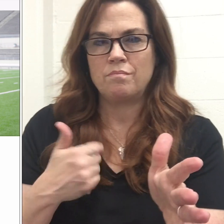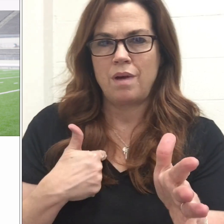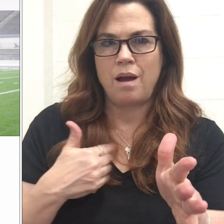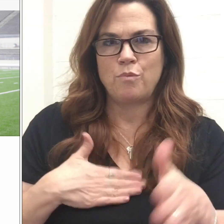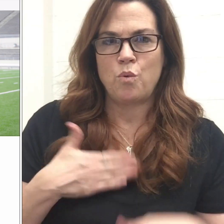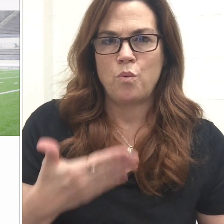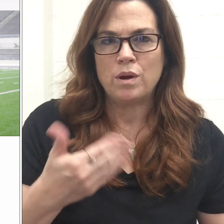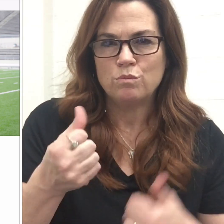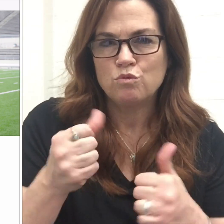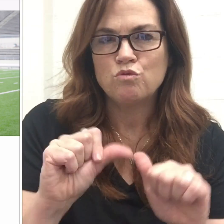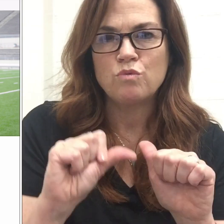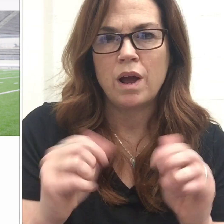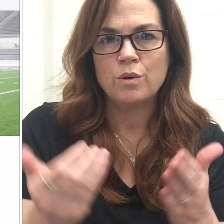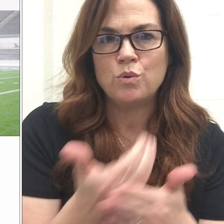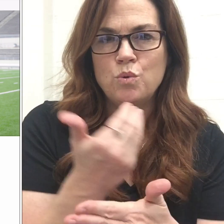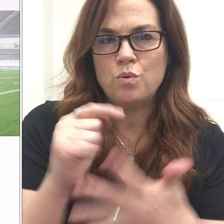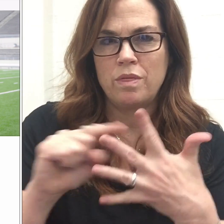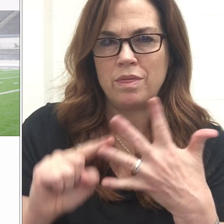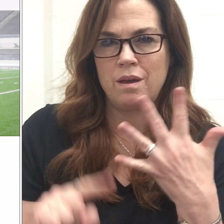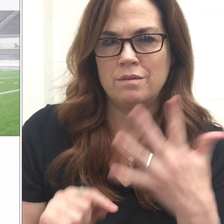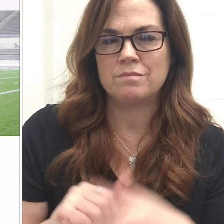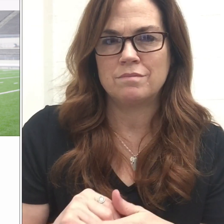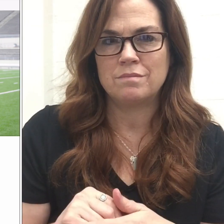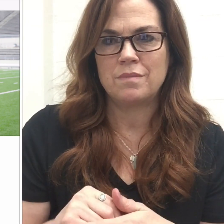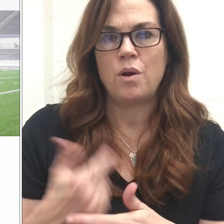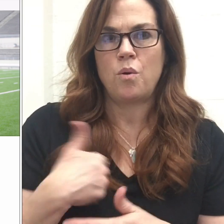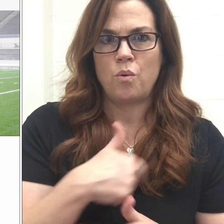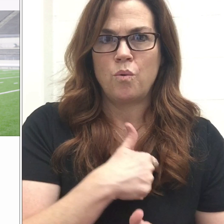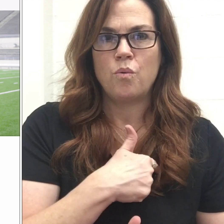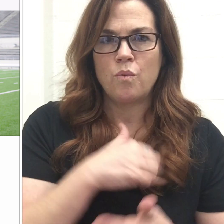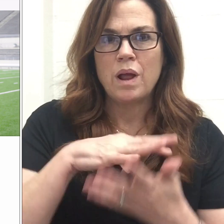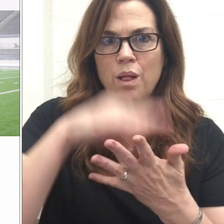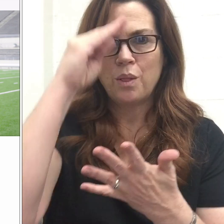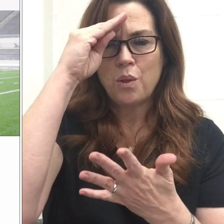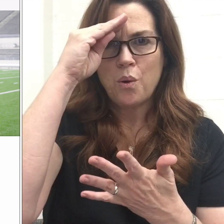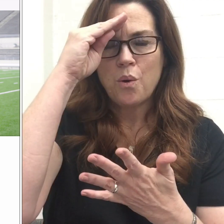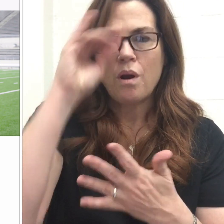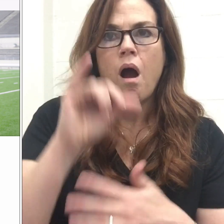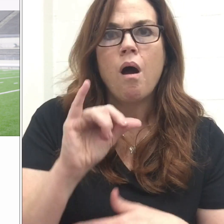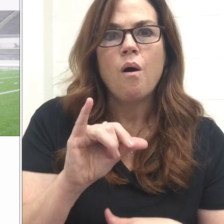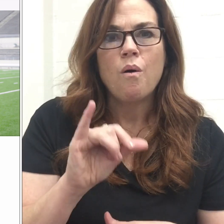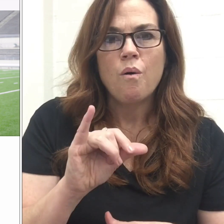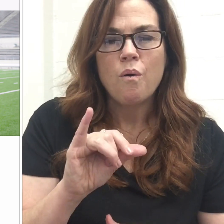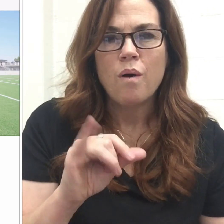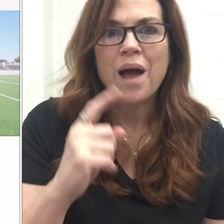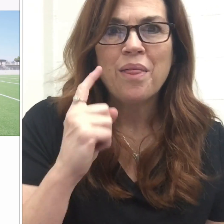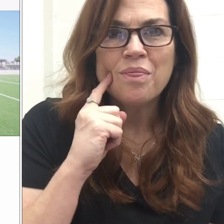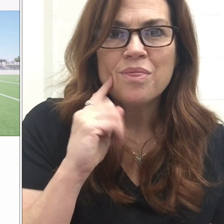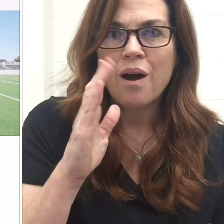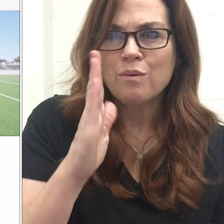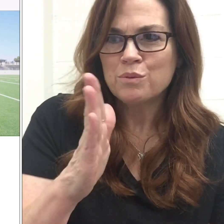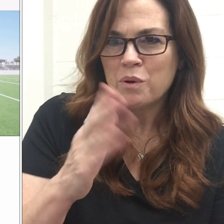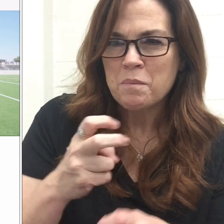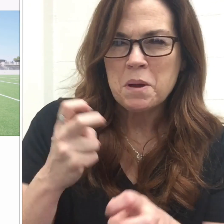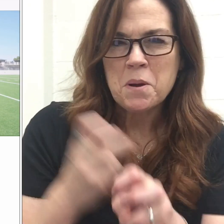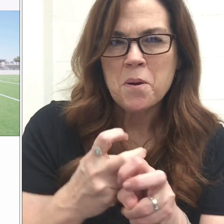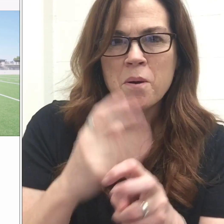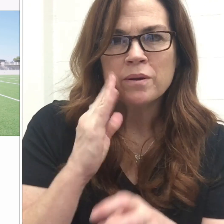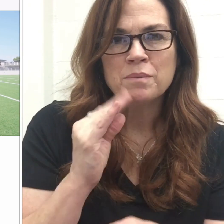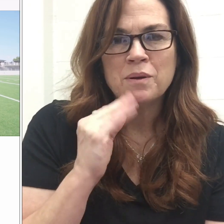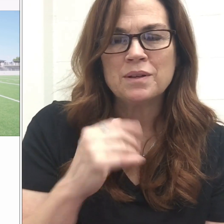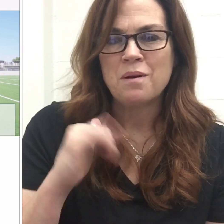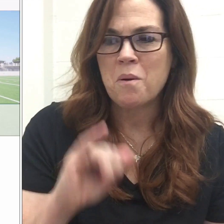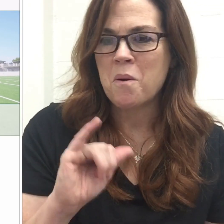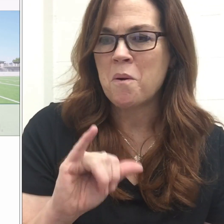something new? So often what we discover is that I can do more than I thought I could. Wait a minute, that wasn't as hard as I thought. That wasn't